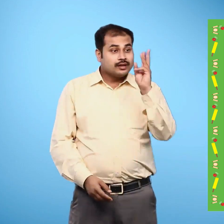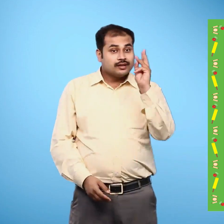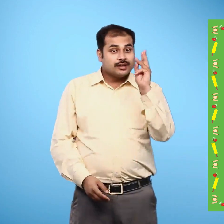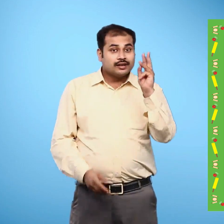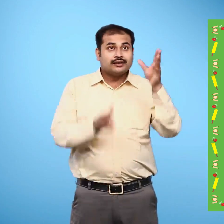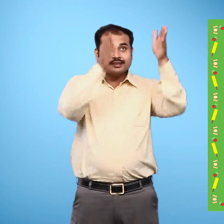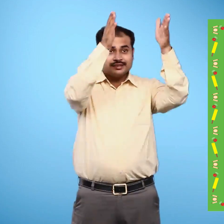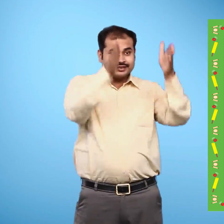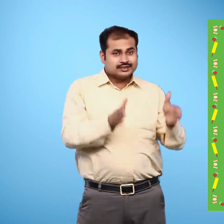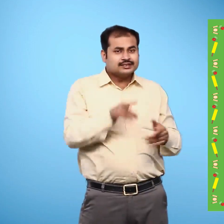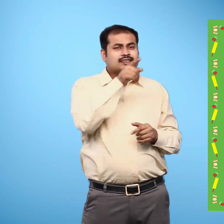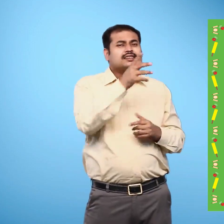Heading column 3.